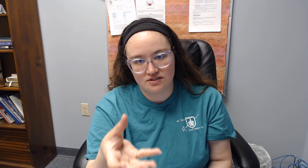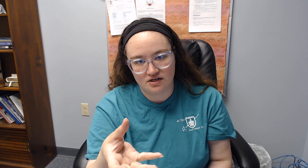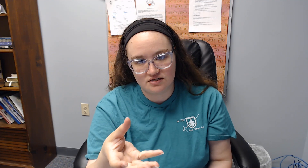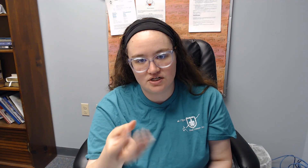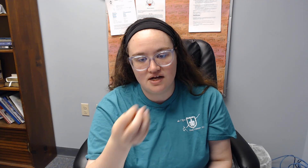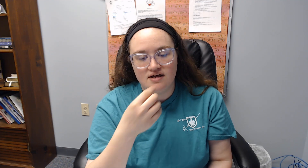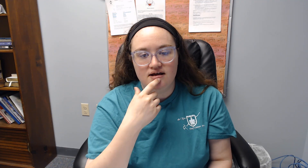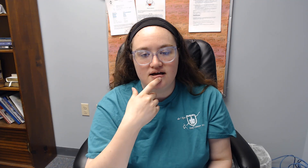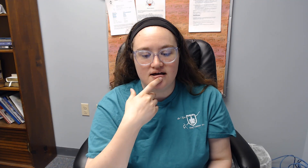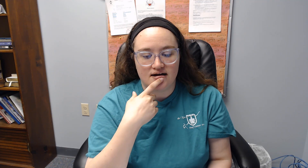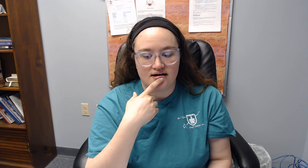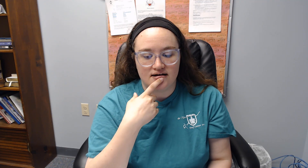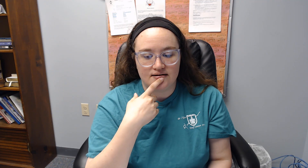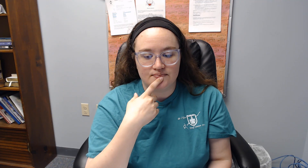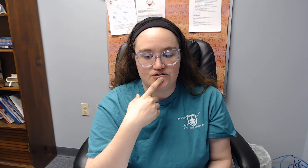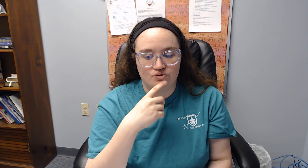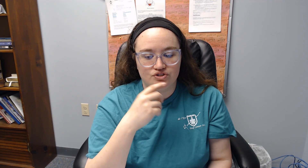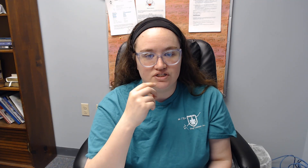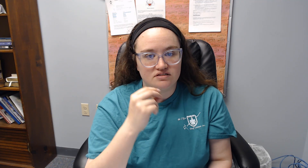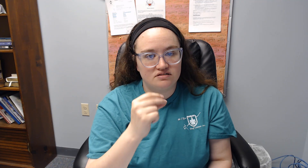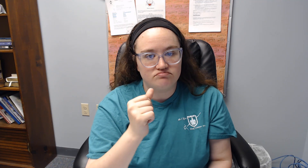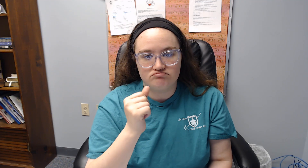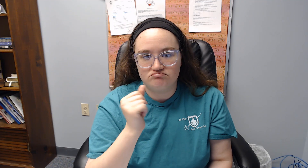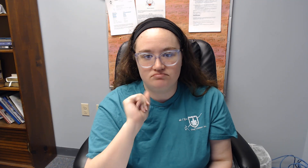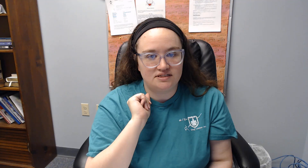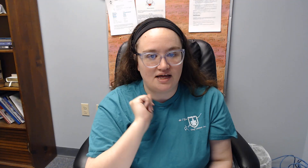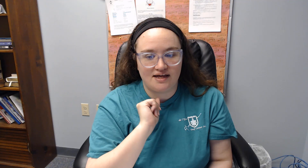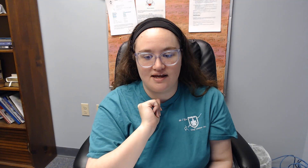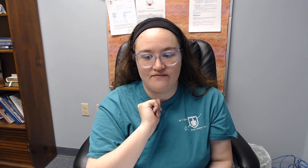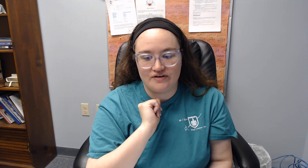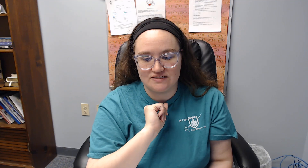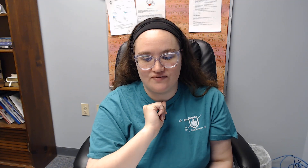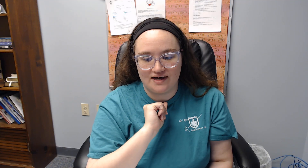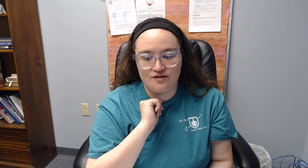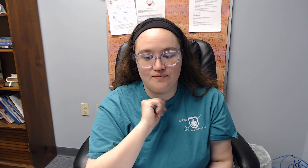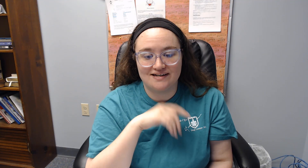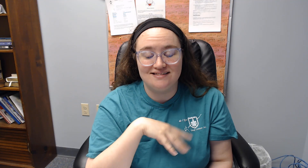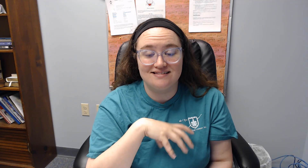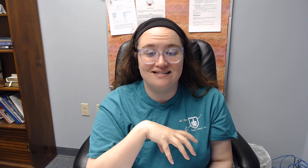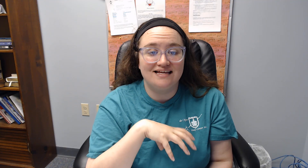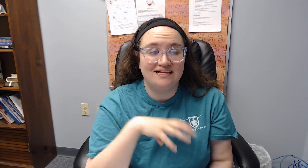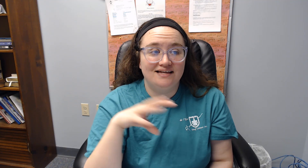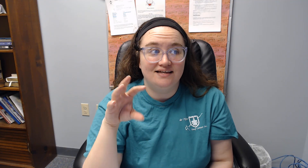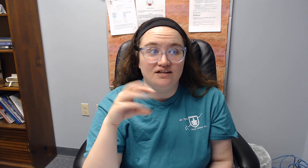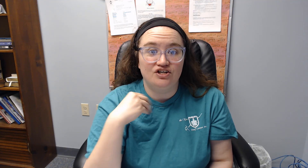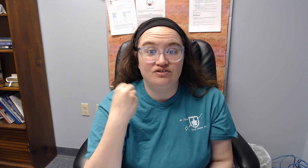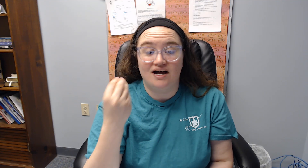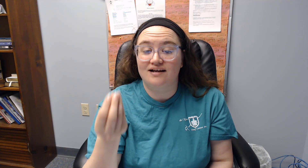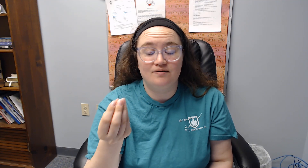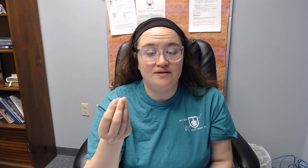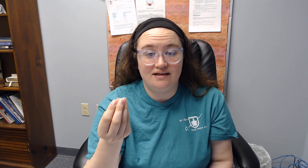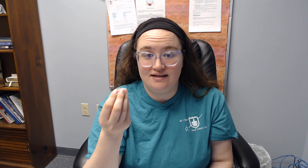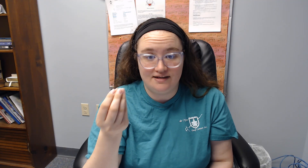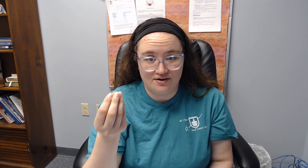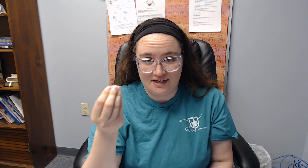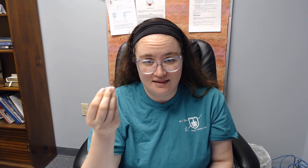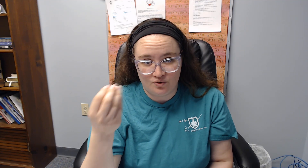research. Don't just take it at face value, because you're not going to be hearing the